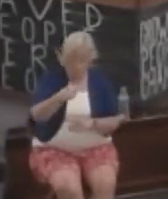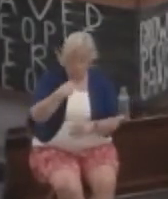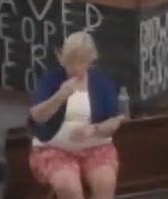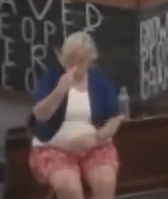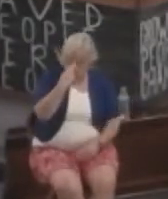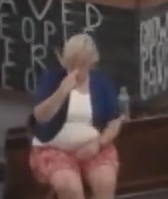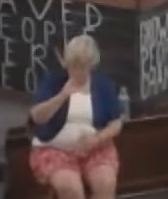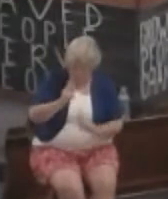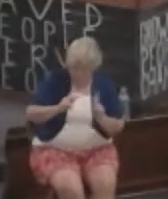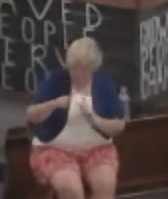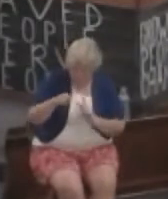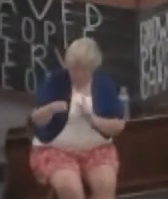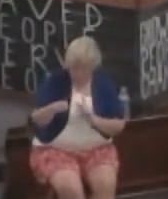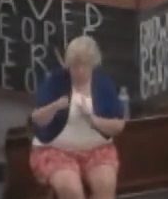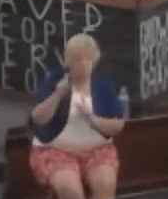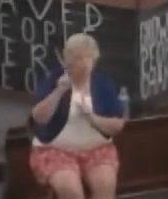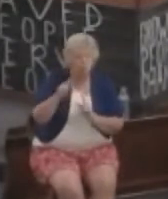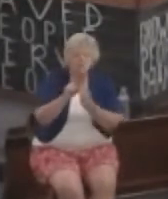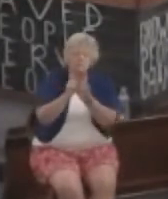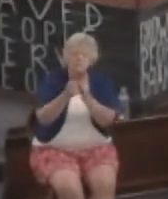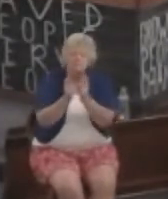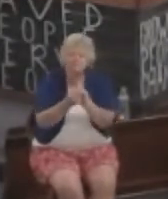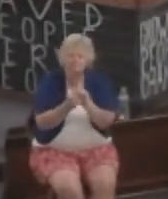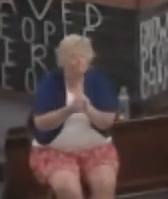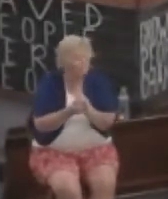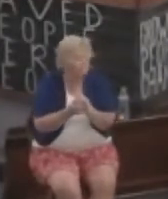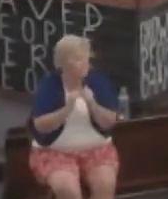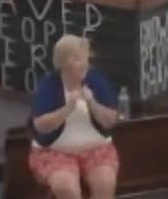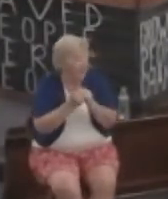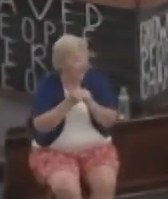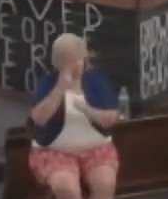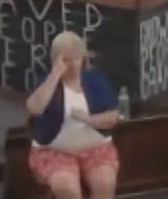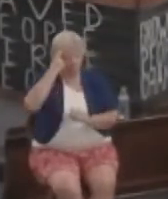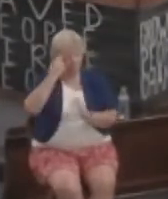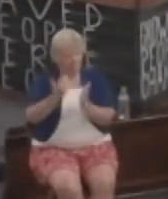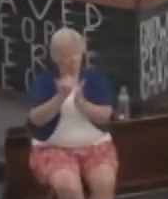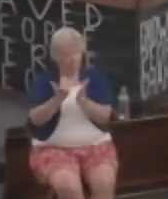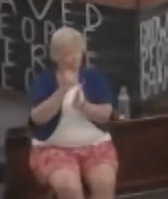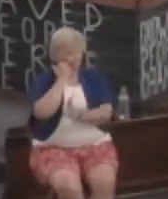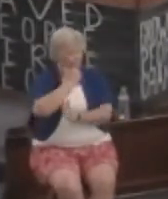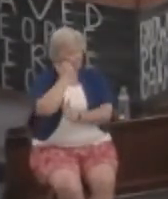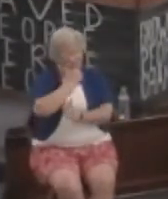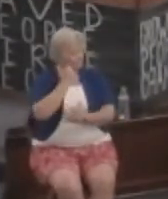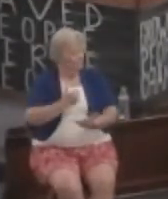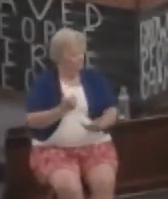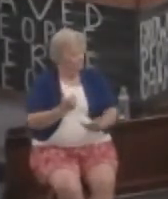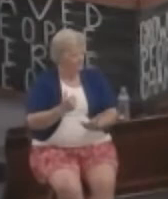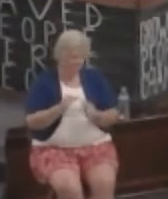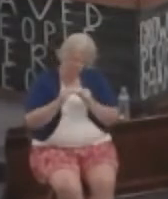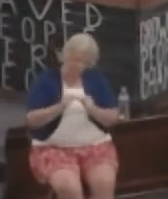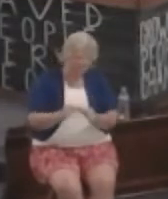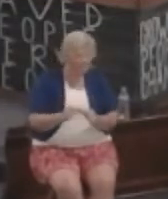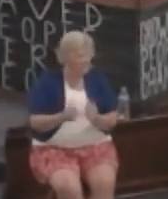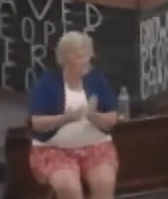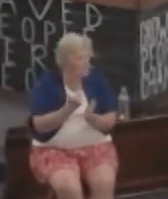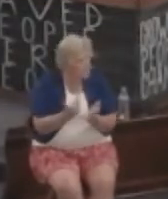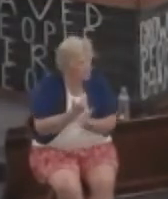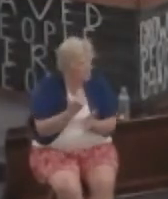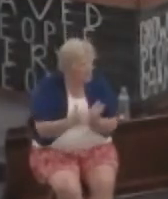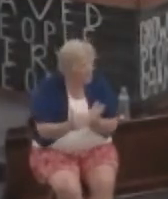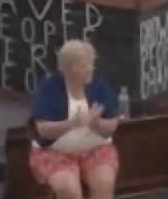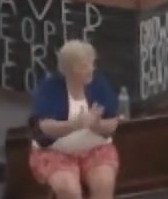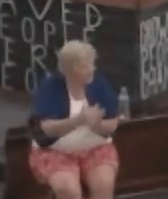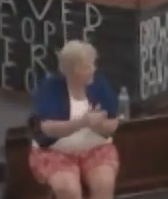and us that they need to be transformed in the renewing of their mind. That's a constant thing. And